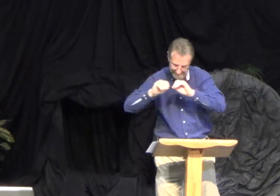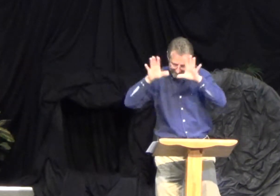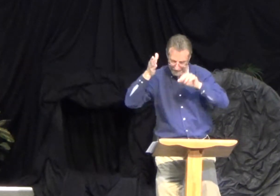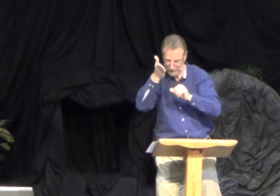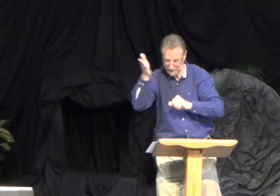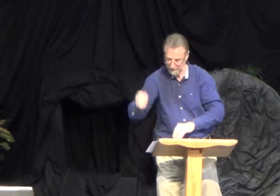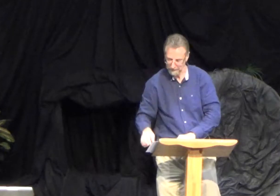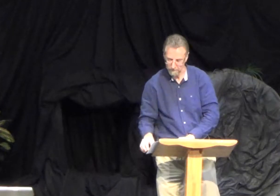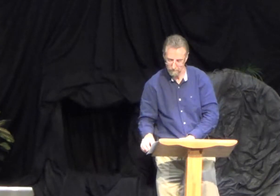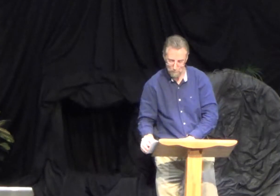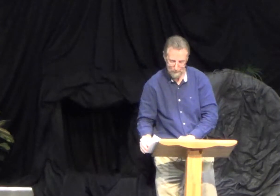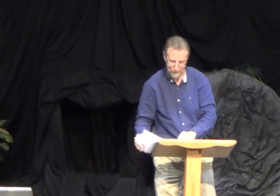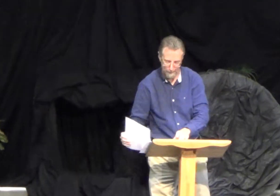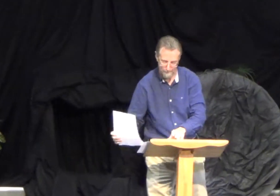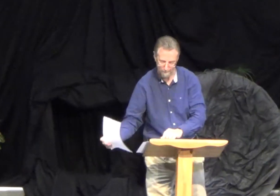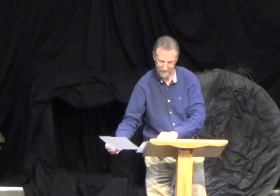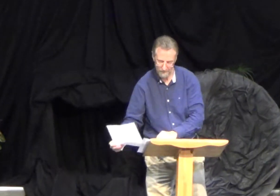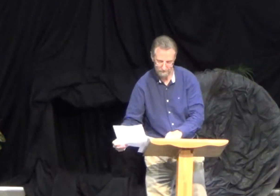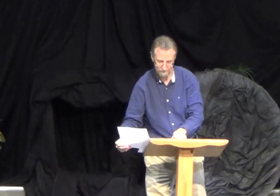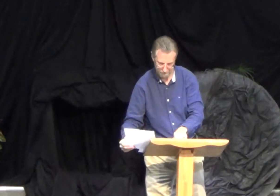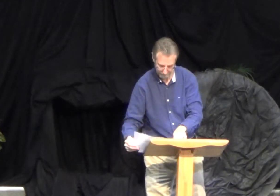But it tells us clearly about these things.